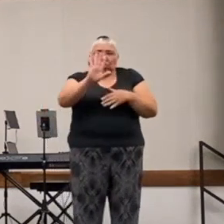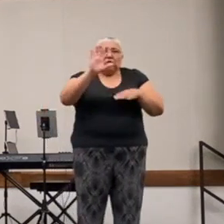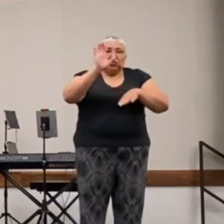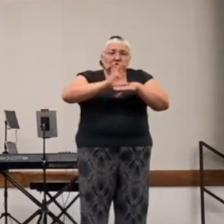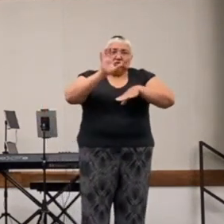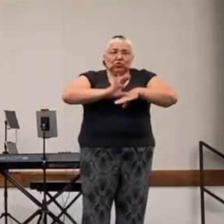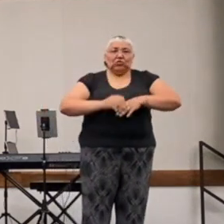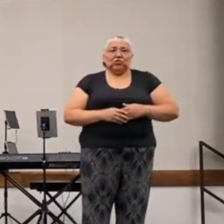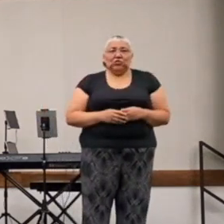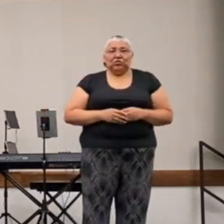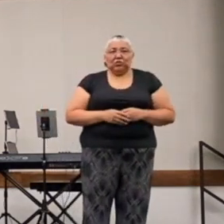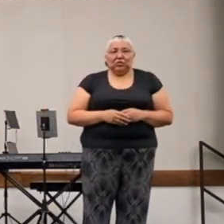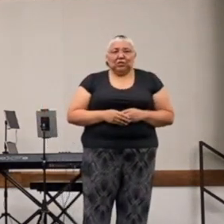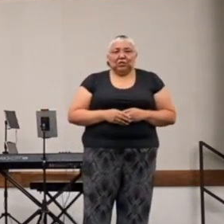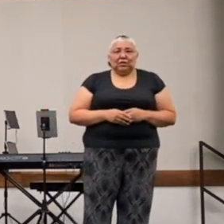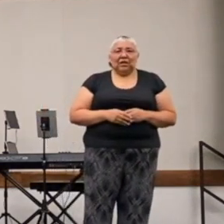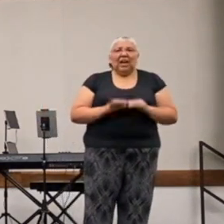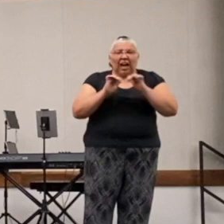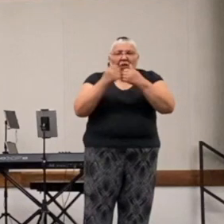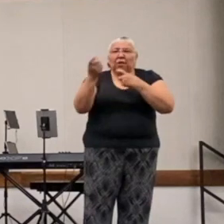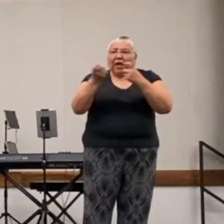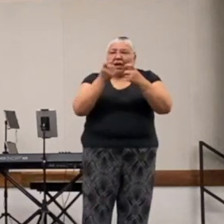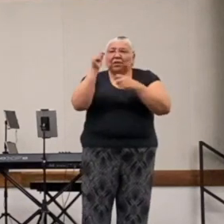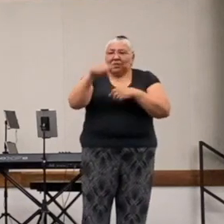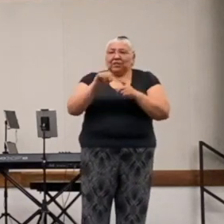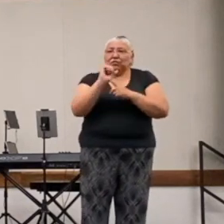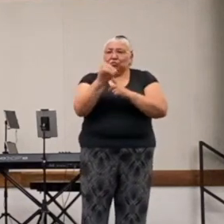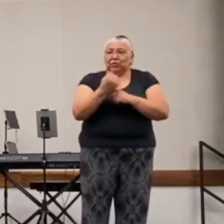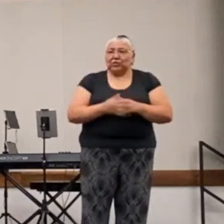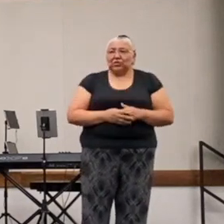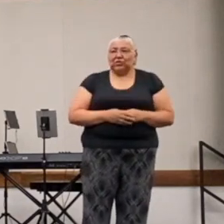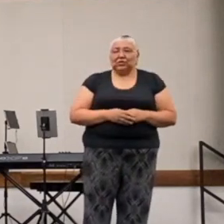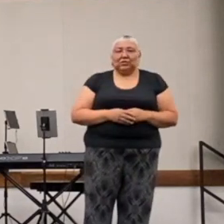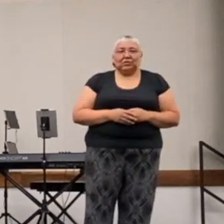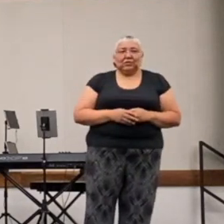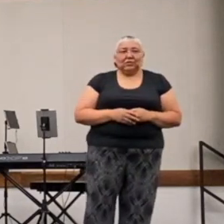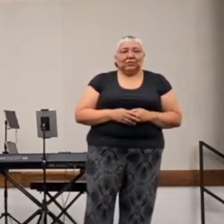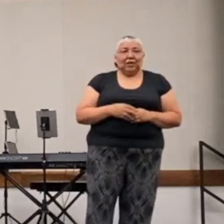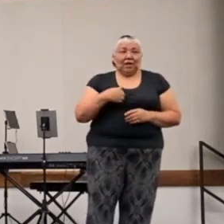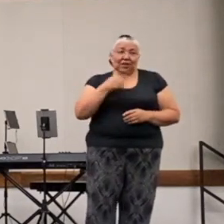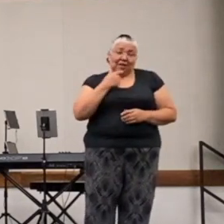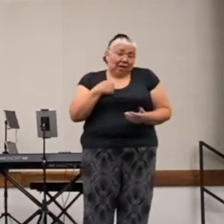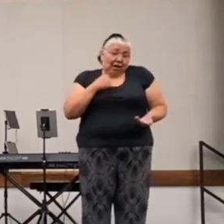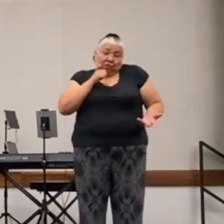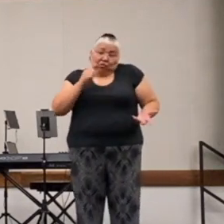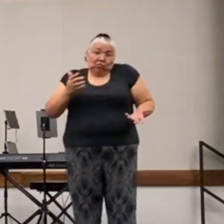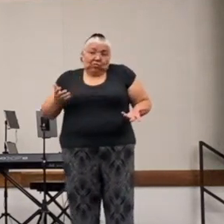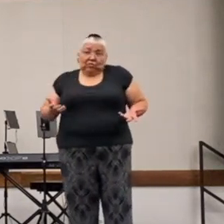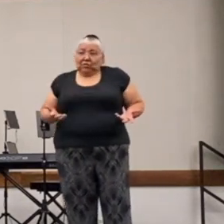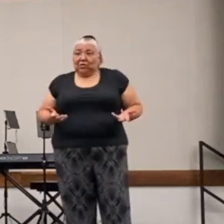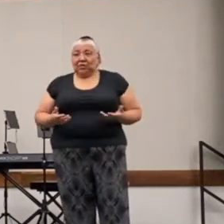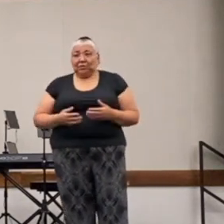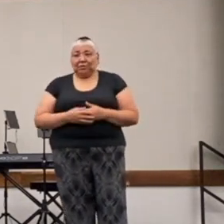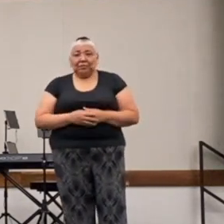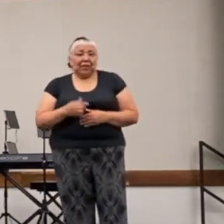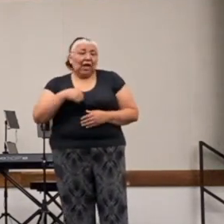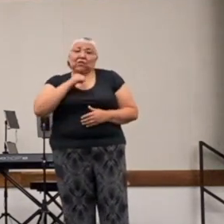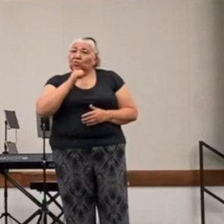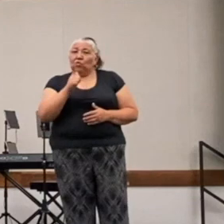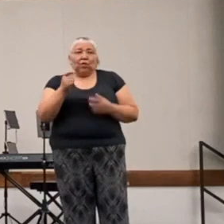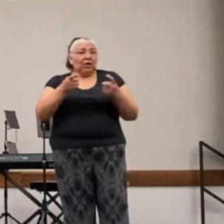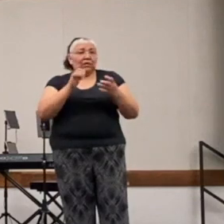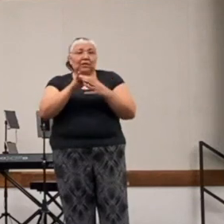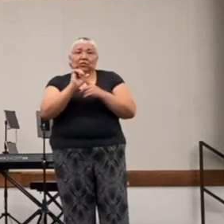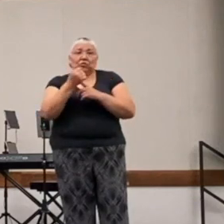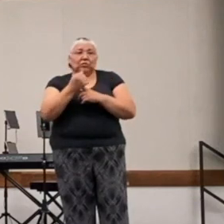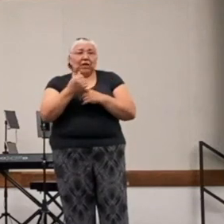down? How do you handle that situation? I say I don't. I don't handle that